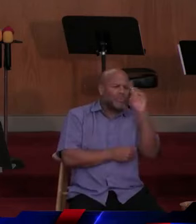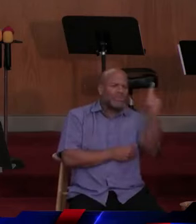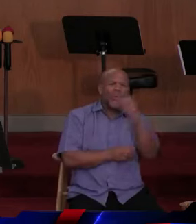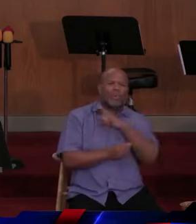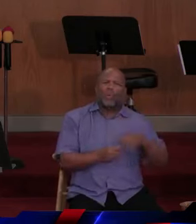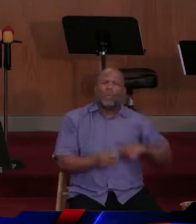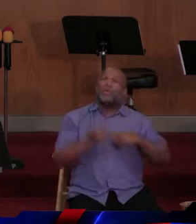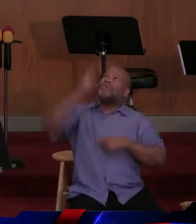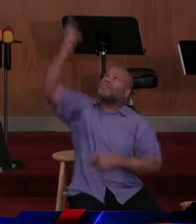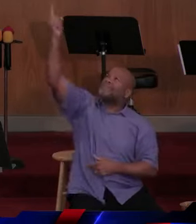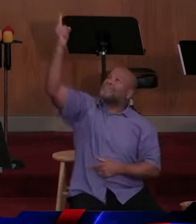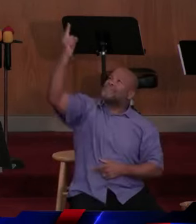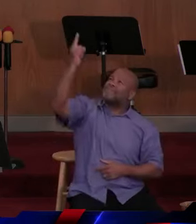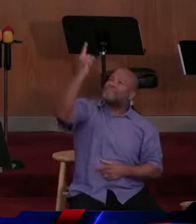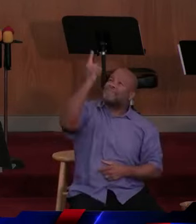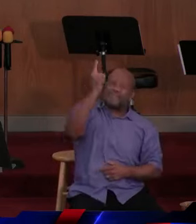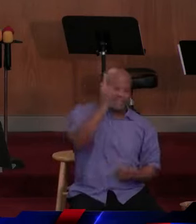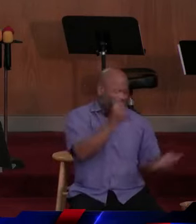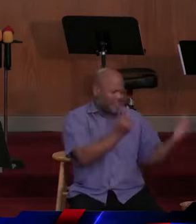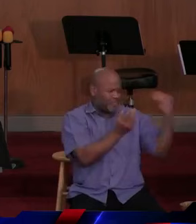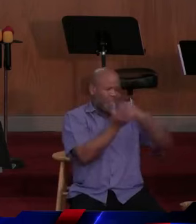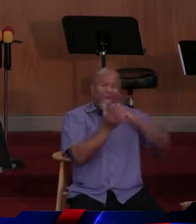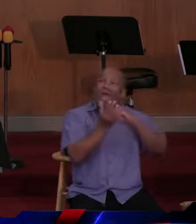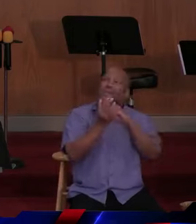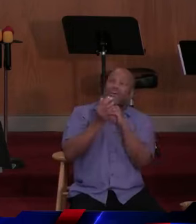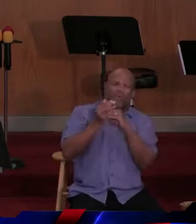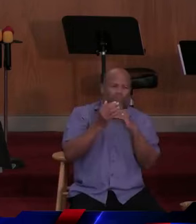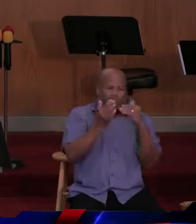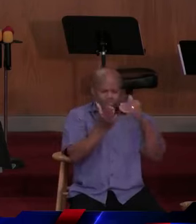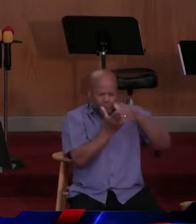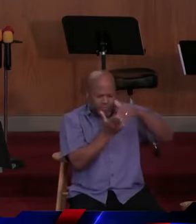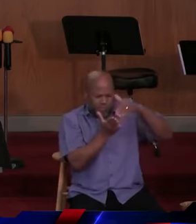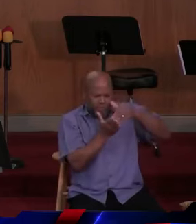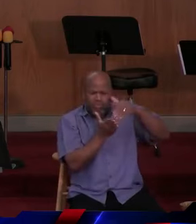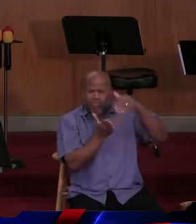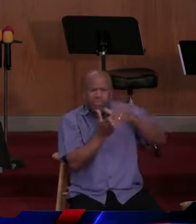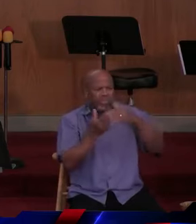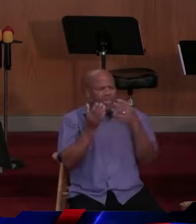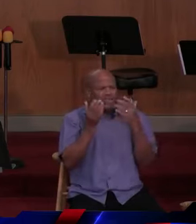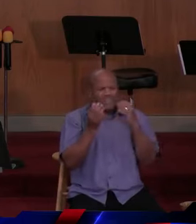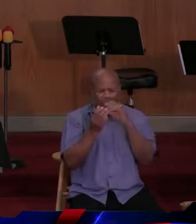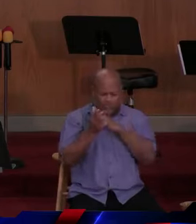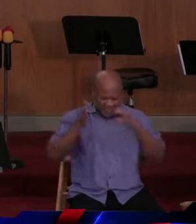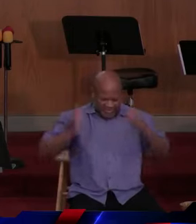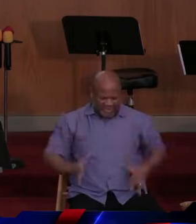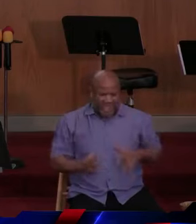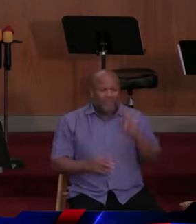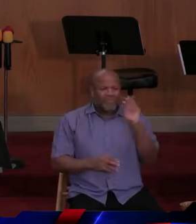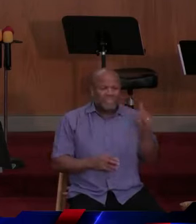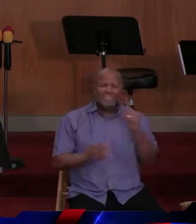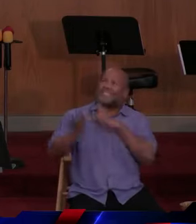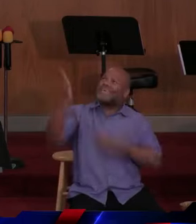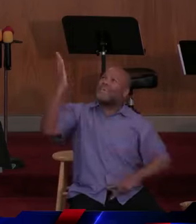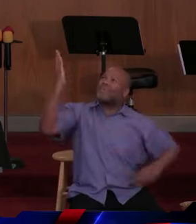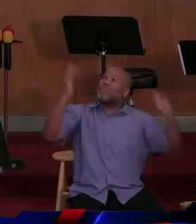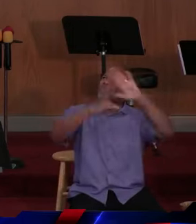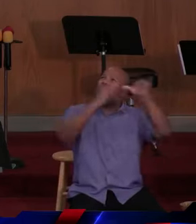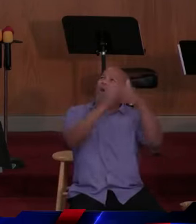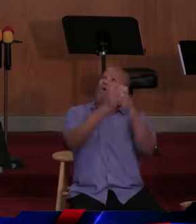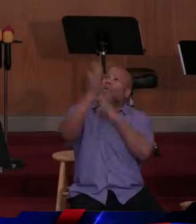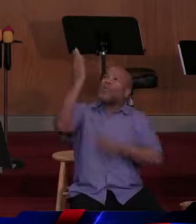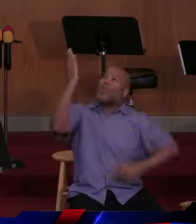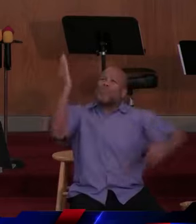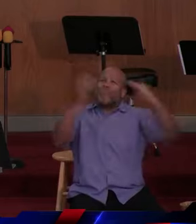the Lord who came down and is coming back with thousands of saints. In Revelation, he's the King of kings and the Lord of